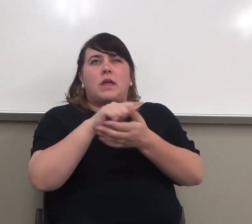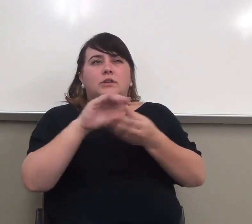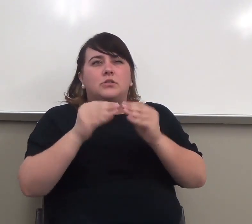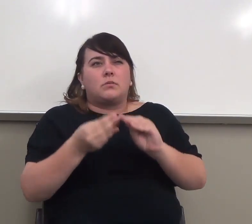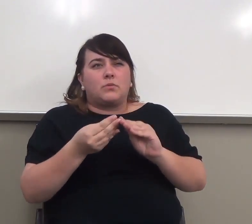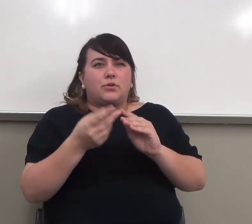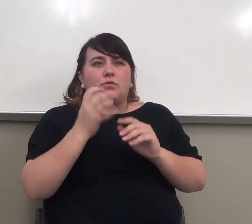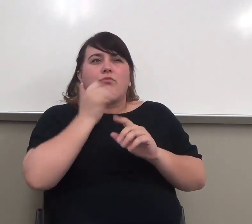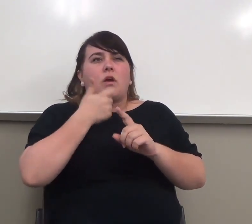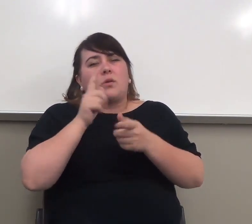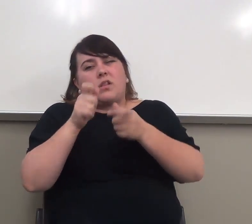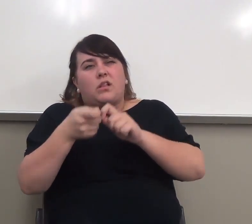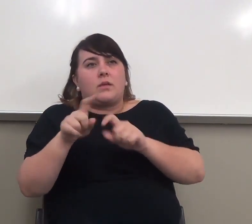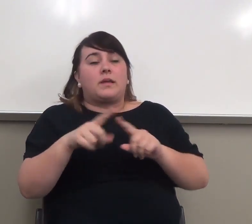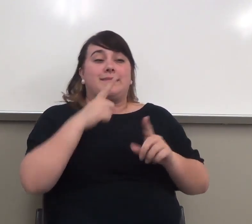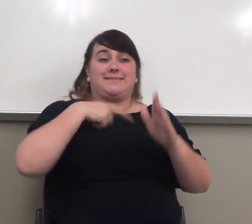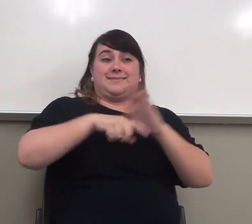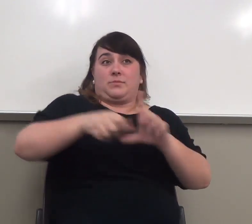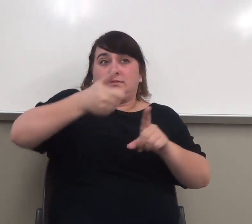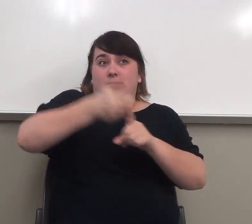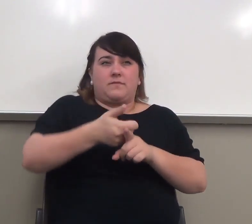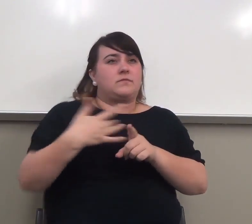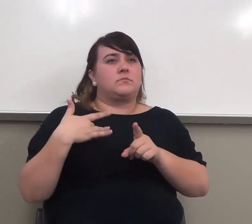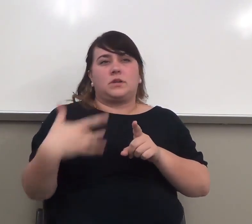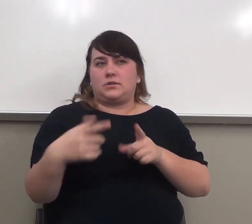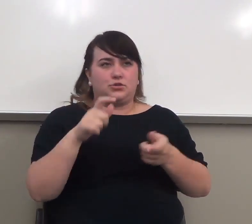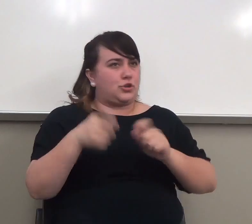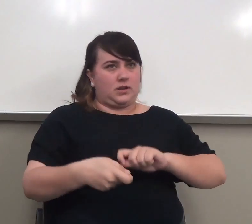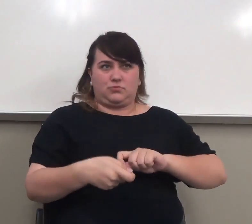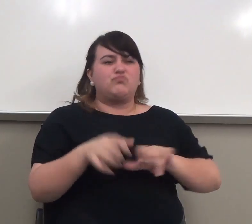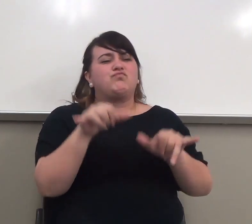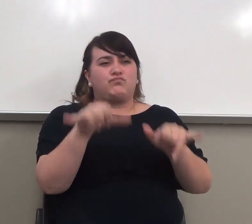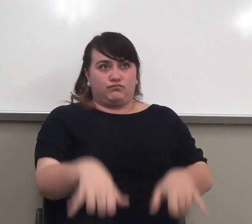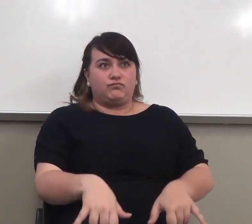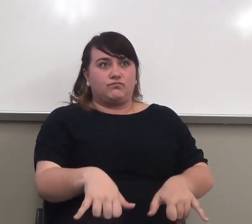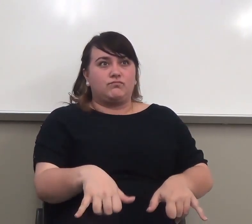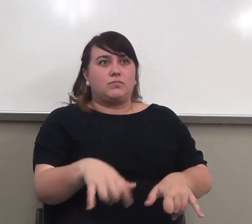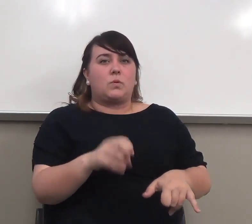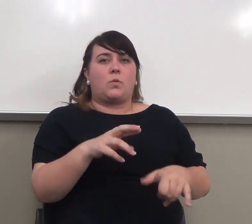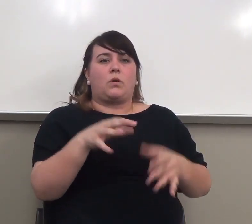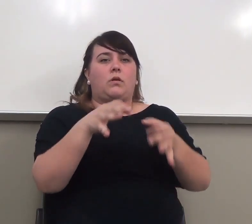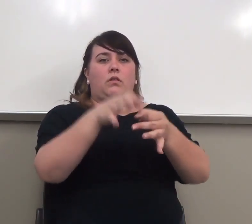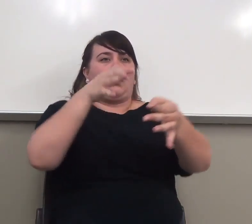any changes to this schedule, and I very rarely do, the only change that I